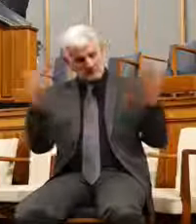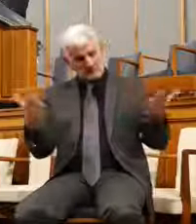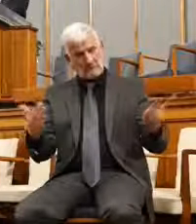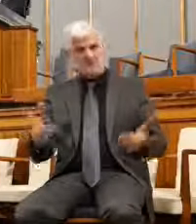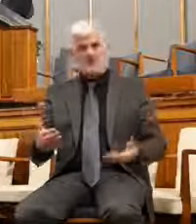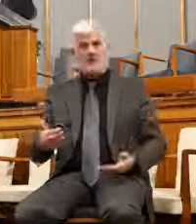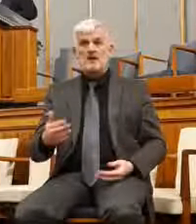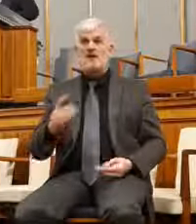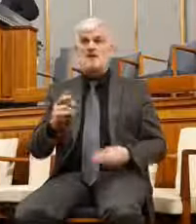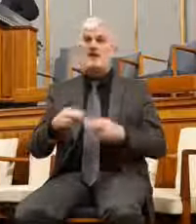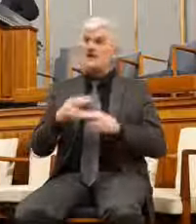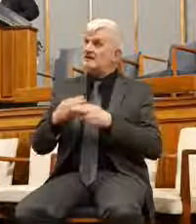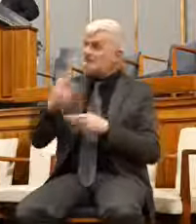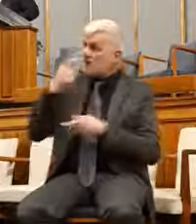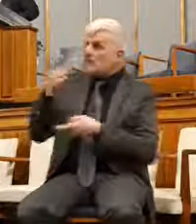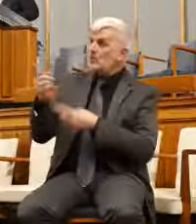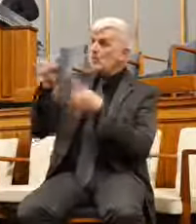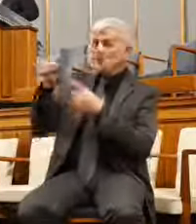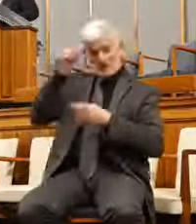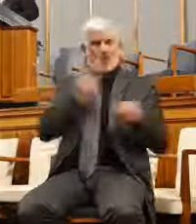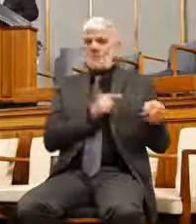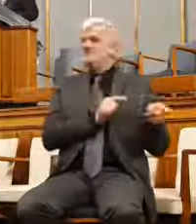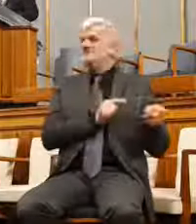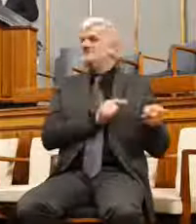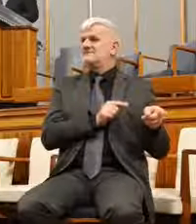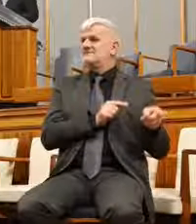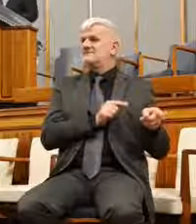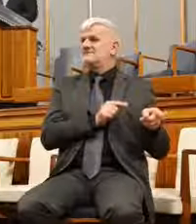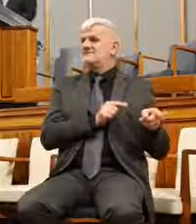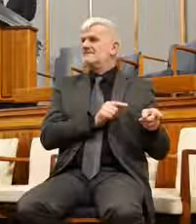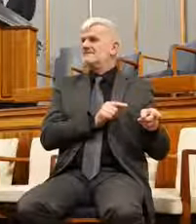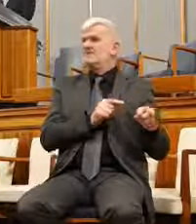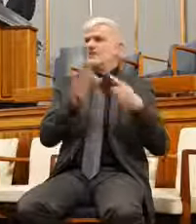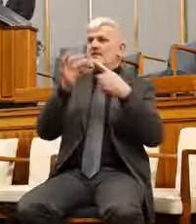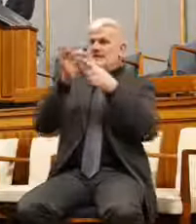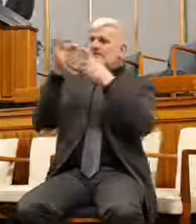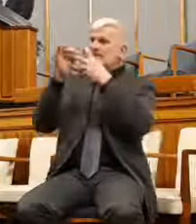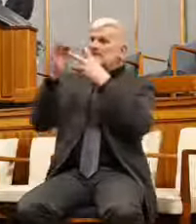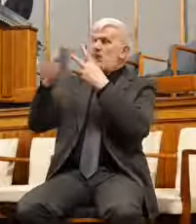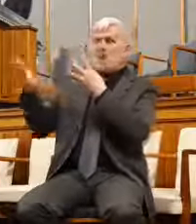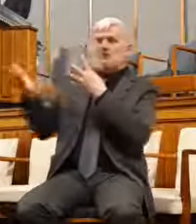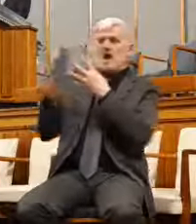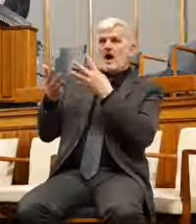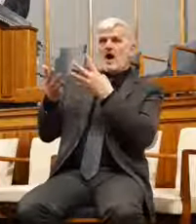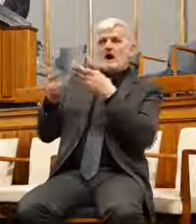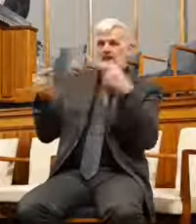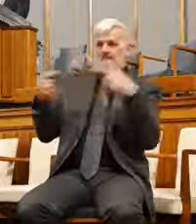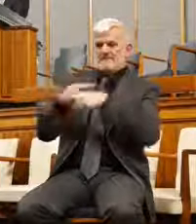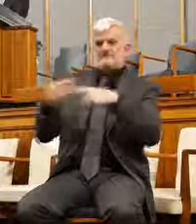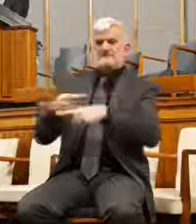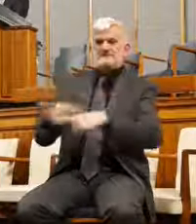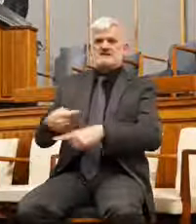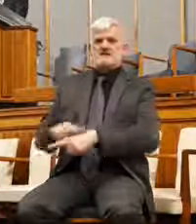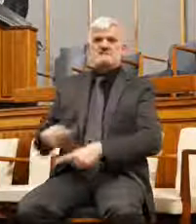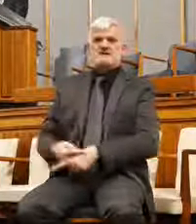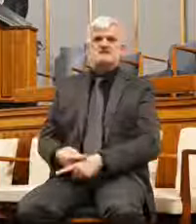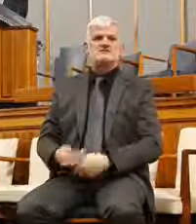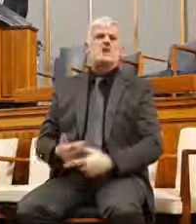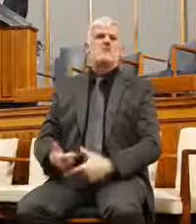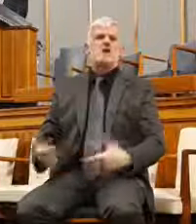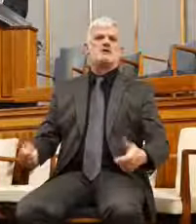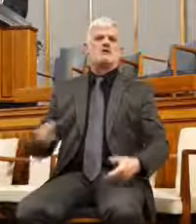explanation. All these things you forfeit and you miss through alienation from